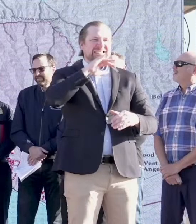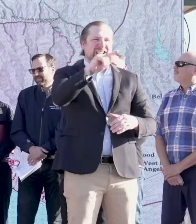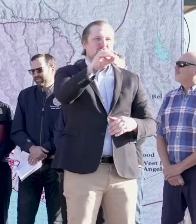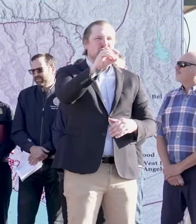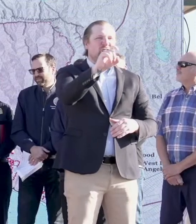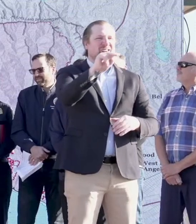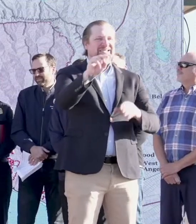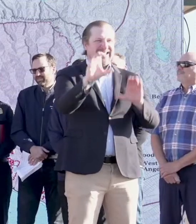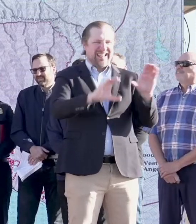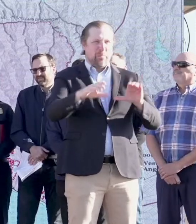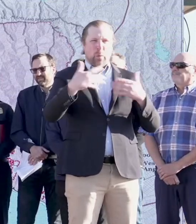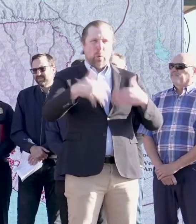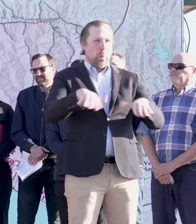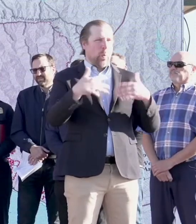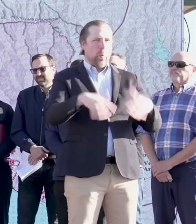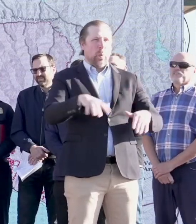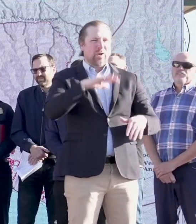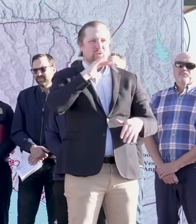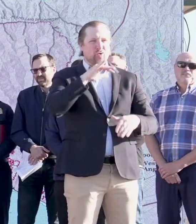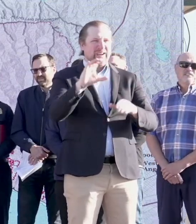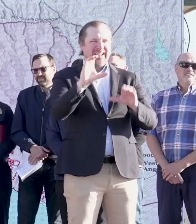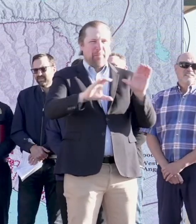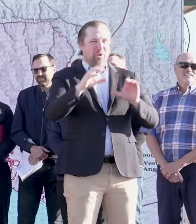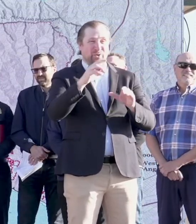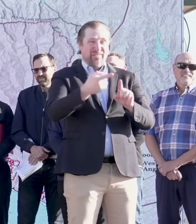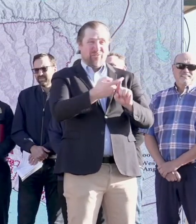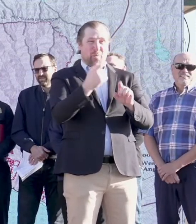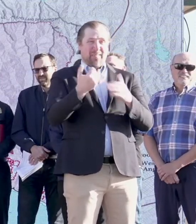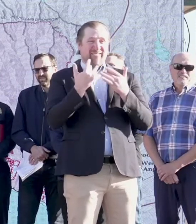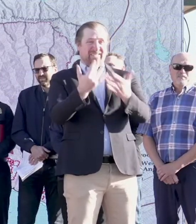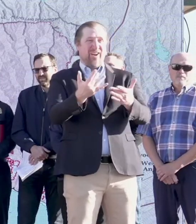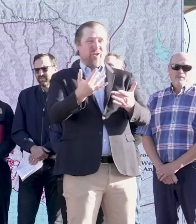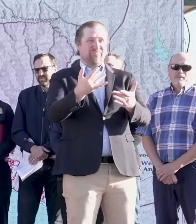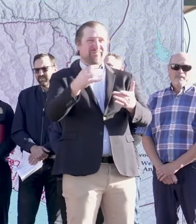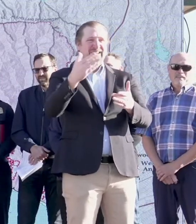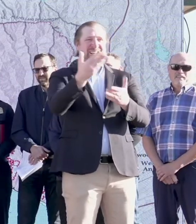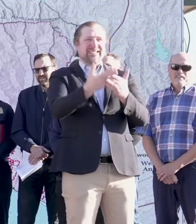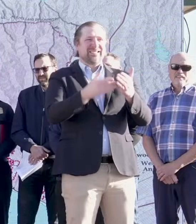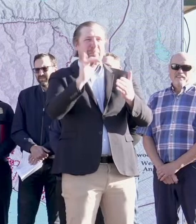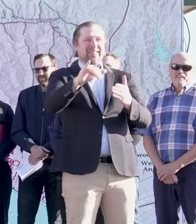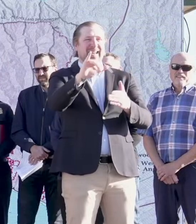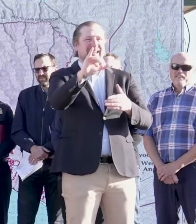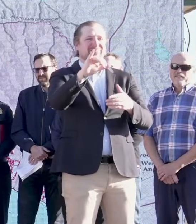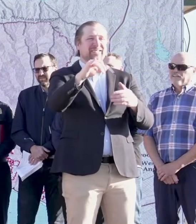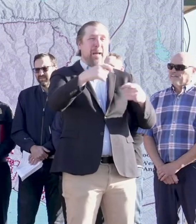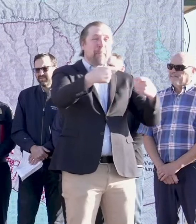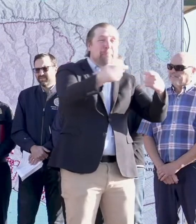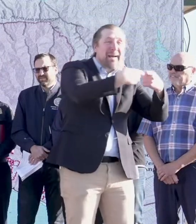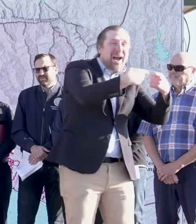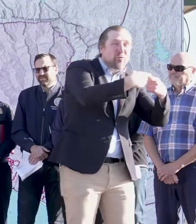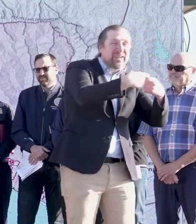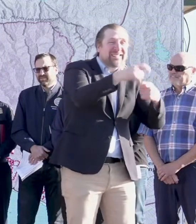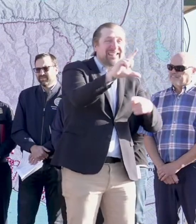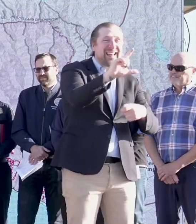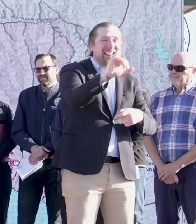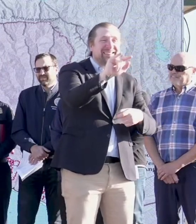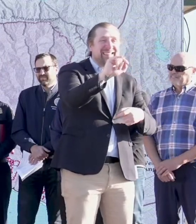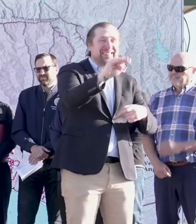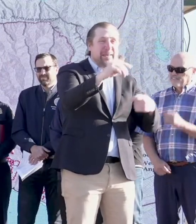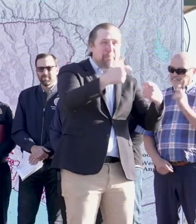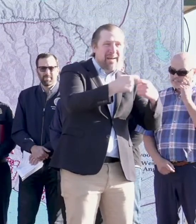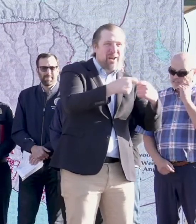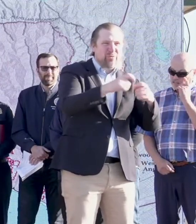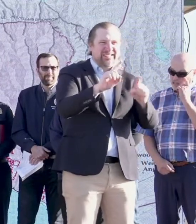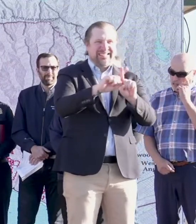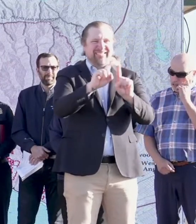from the byproducts of fire. Some of those are solar, lithium-ion batteries, number of